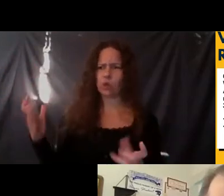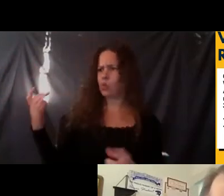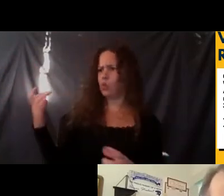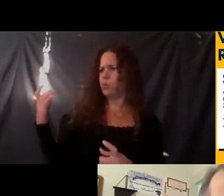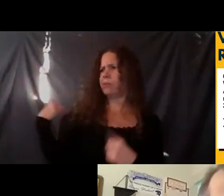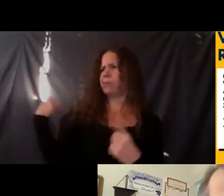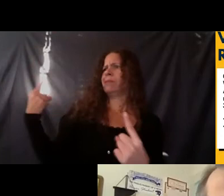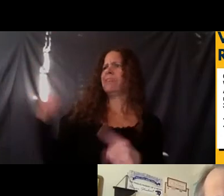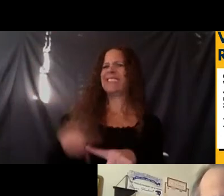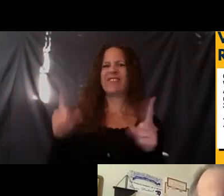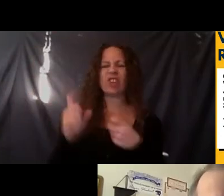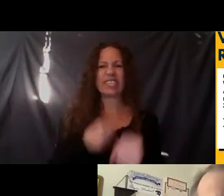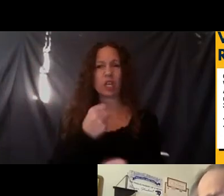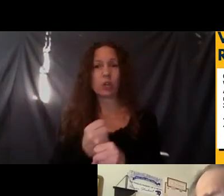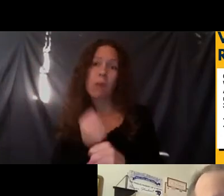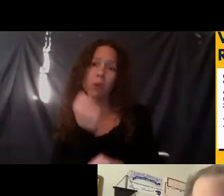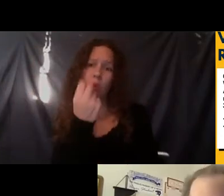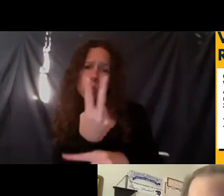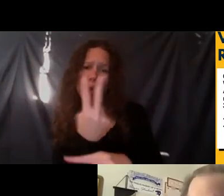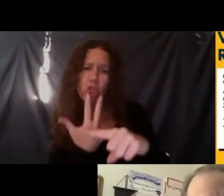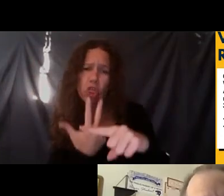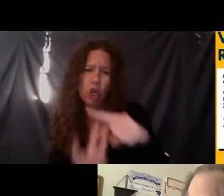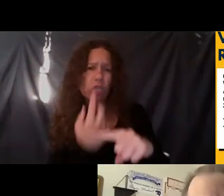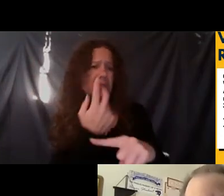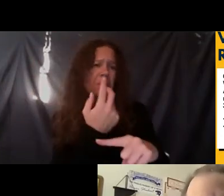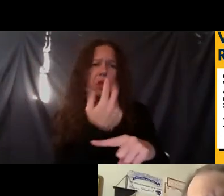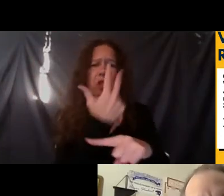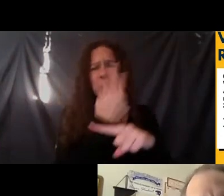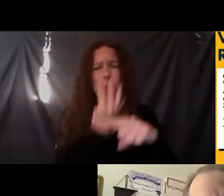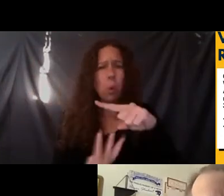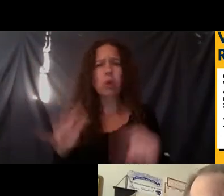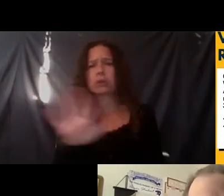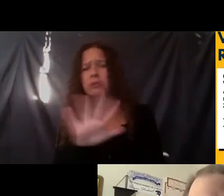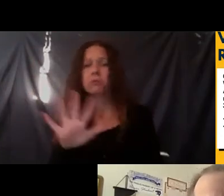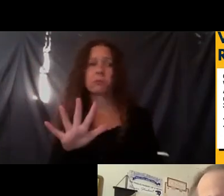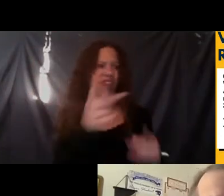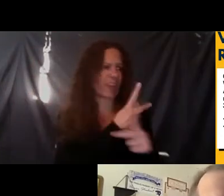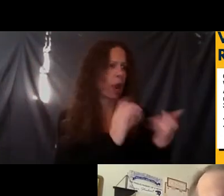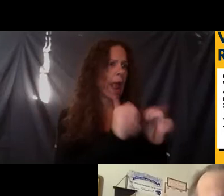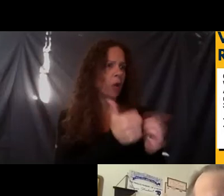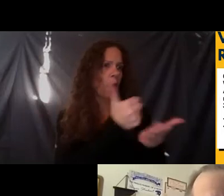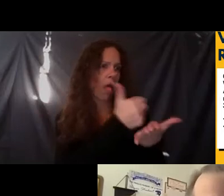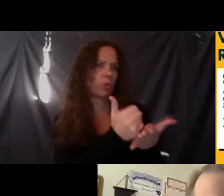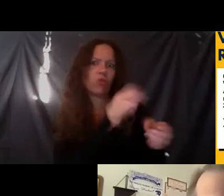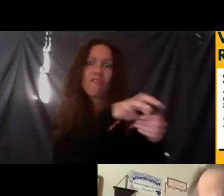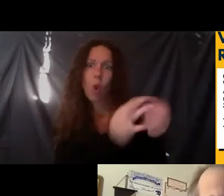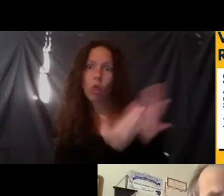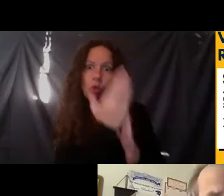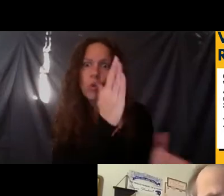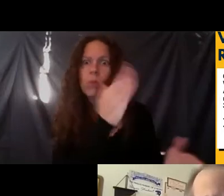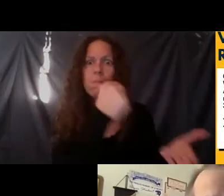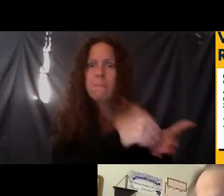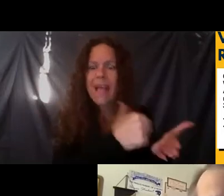to three-quarters of that were just questions where we were helping people figure out how to vote by mail, where their voting centers were, that sort of thing. And the